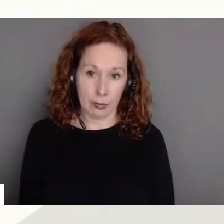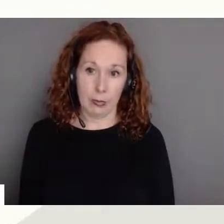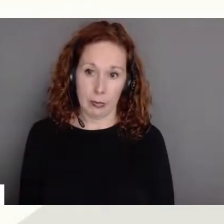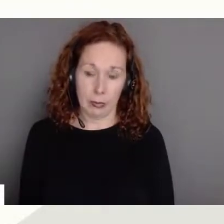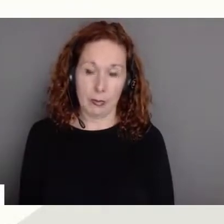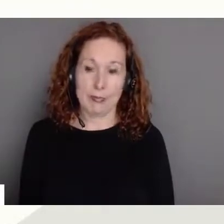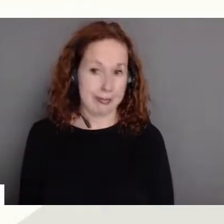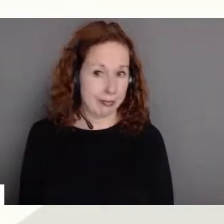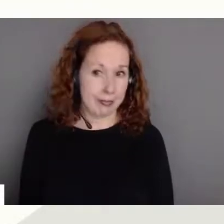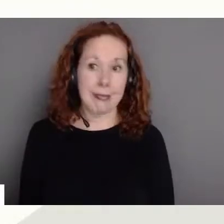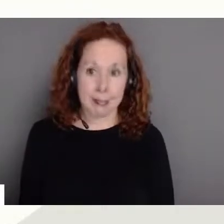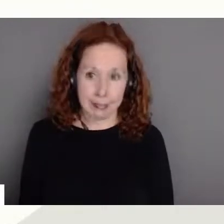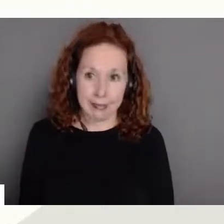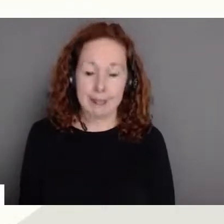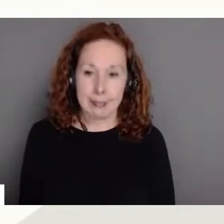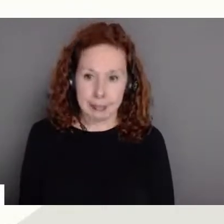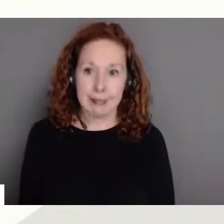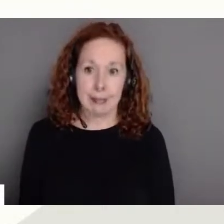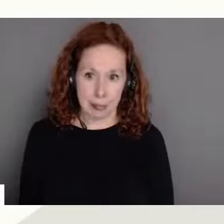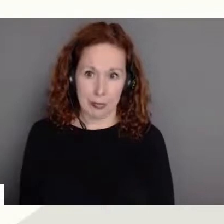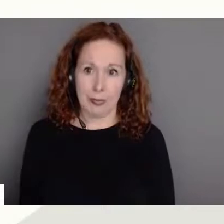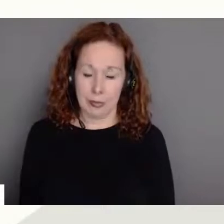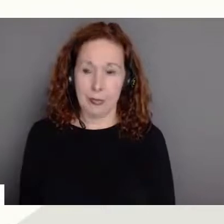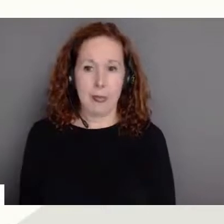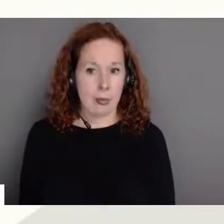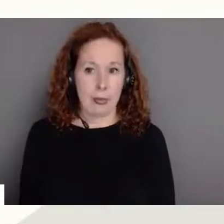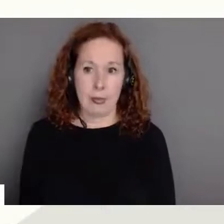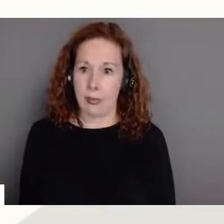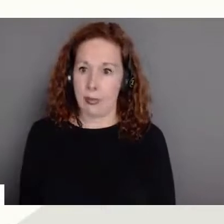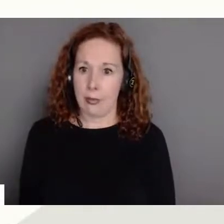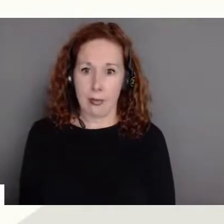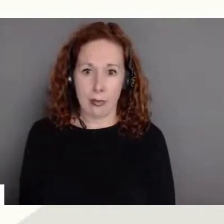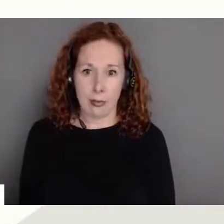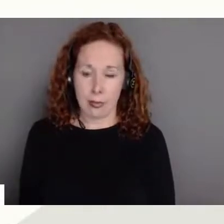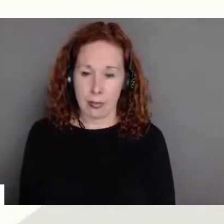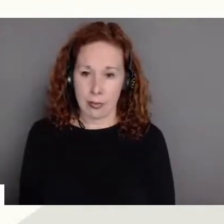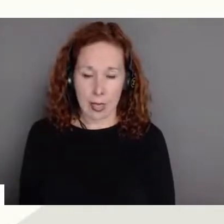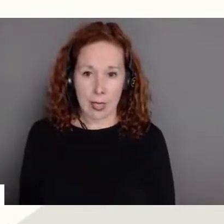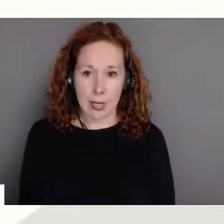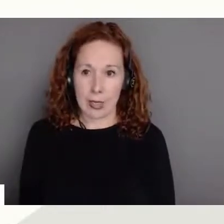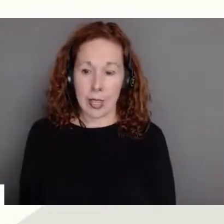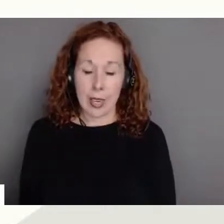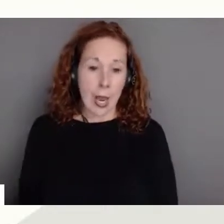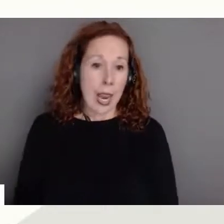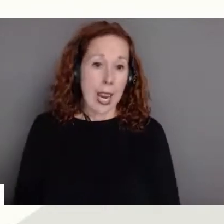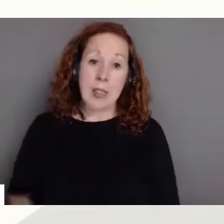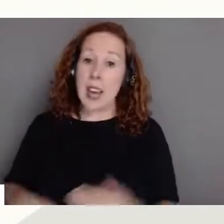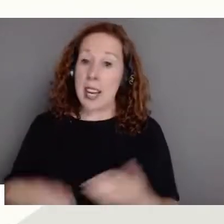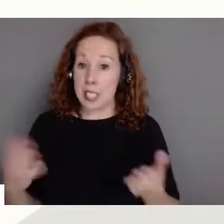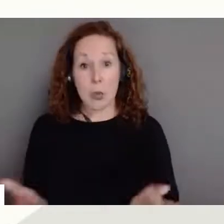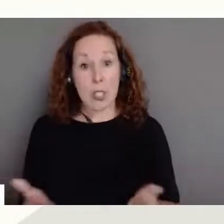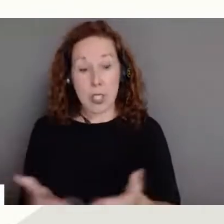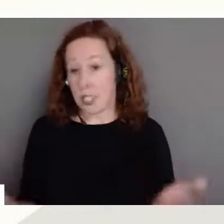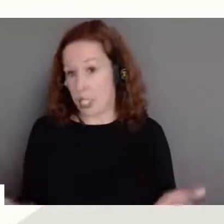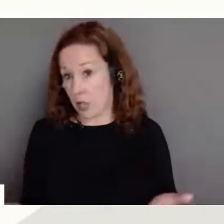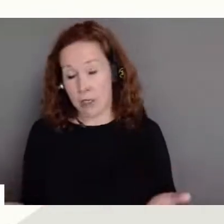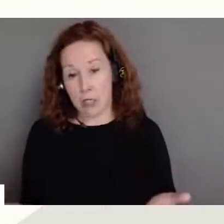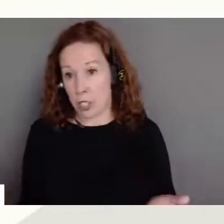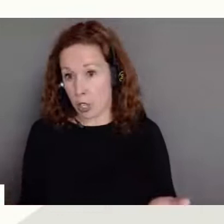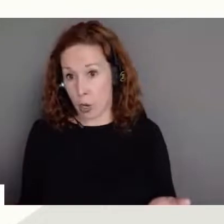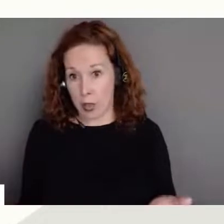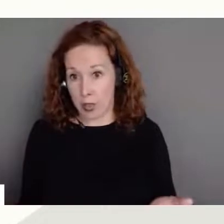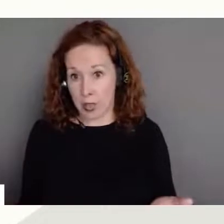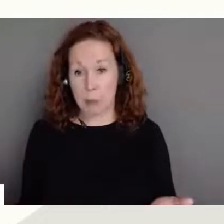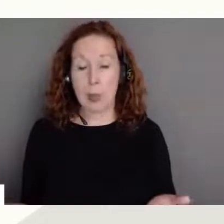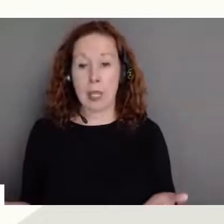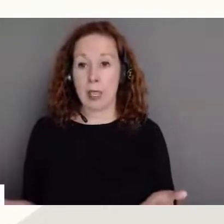because she's doing some dance moves. Is there what happens in those moments? Just go with it? in that situation, yes, you'd have to